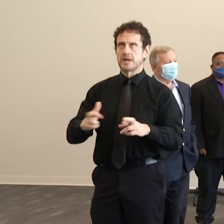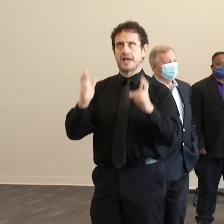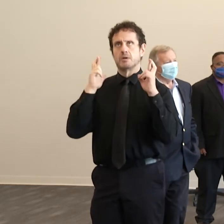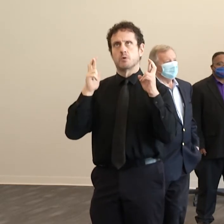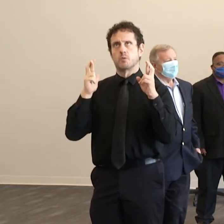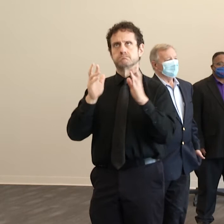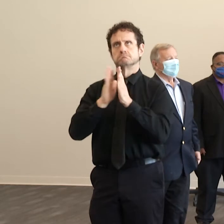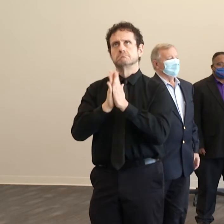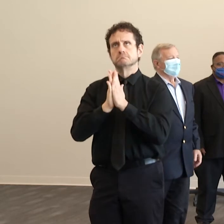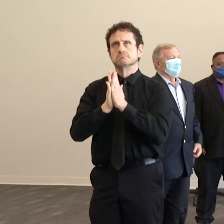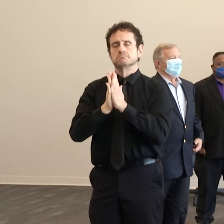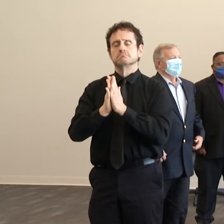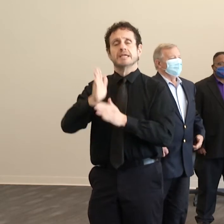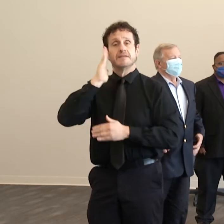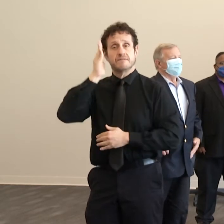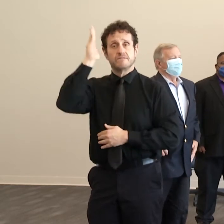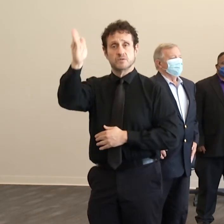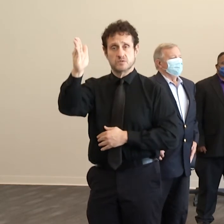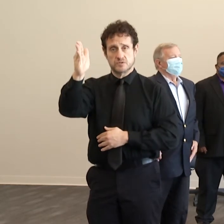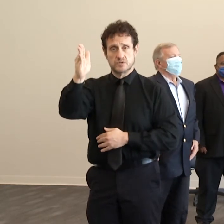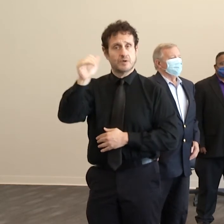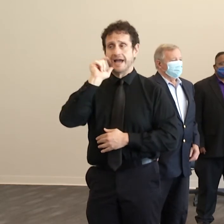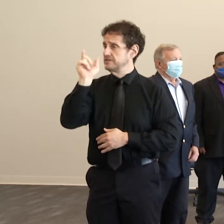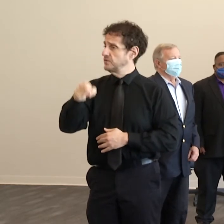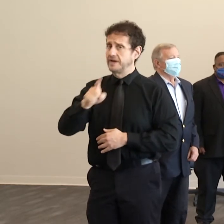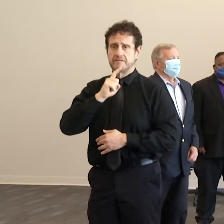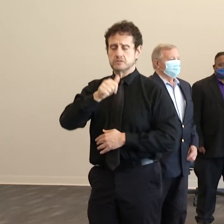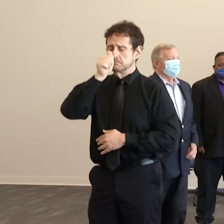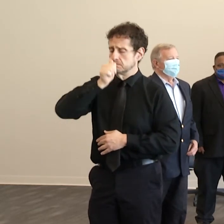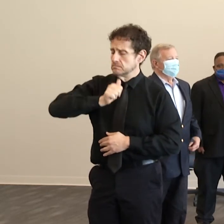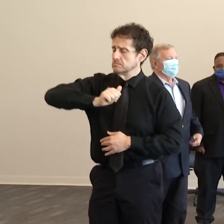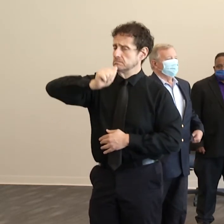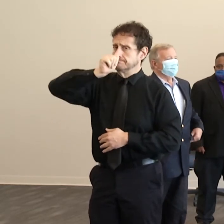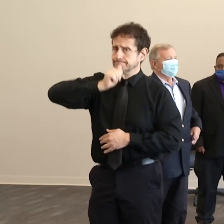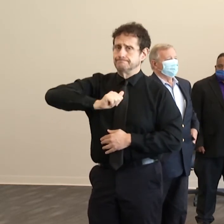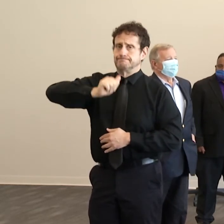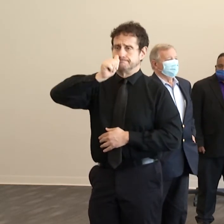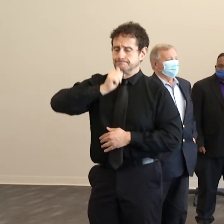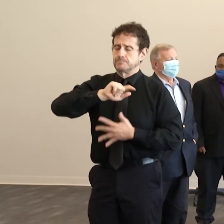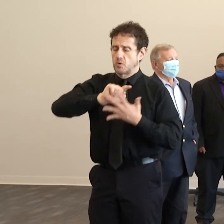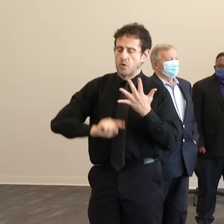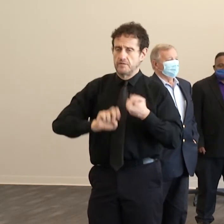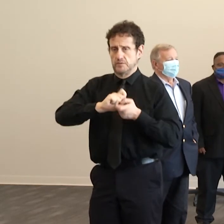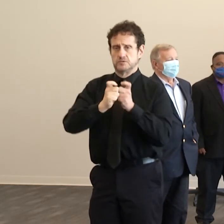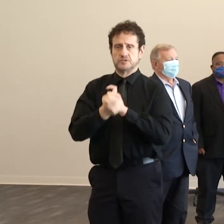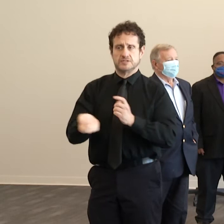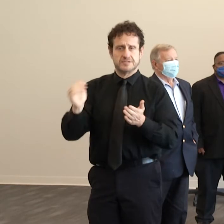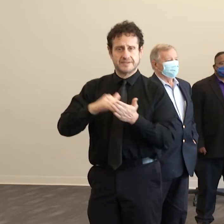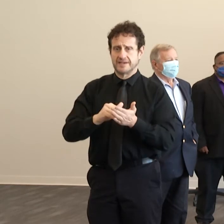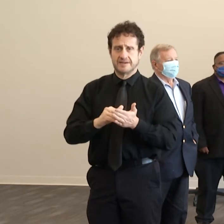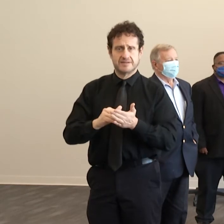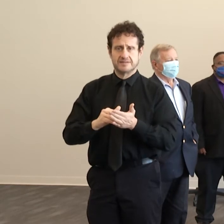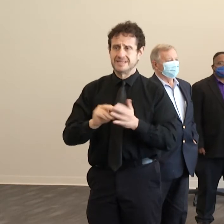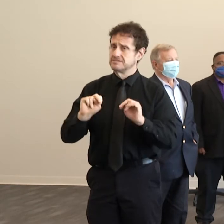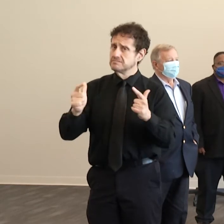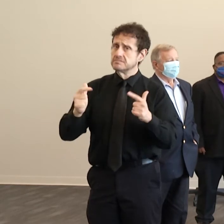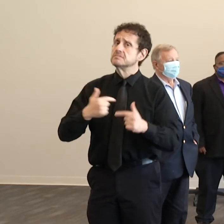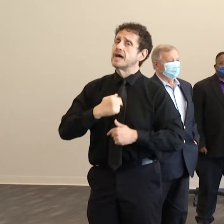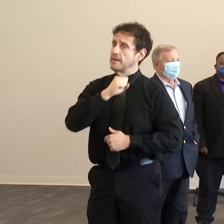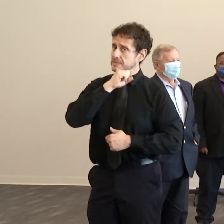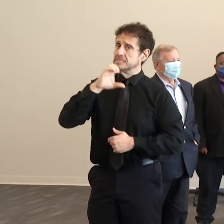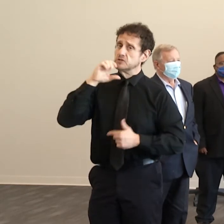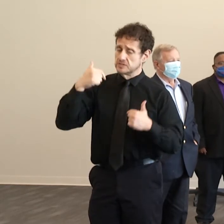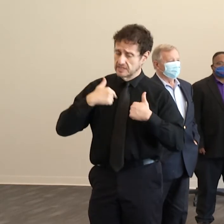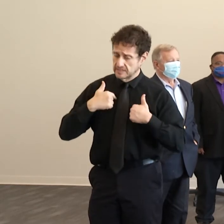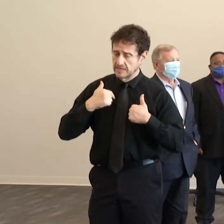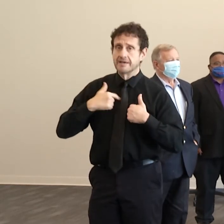pray in the future that I don't have to go through all those changes again, because it's just not good. I am a senior citizen, and I do